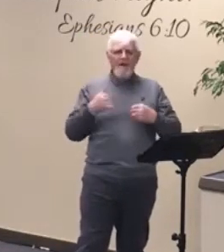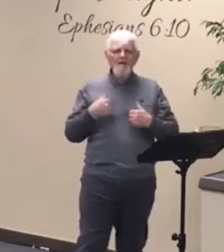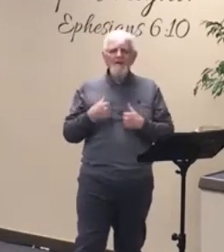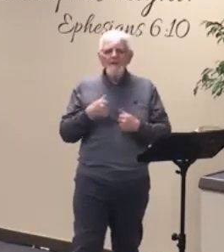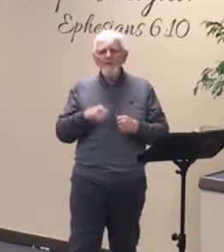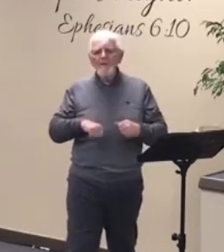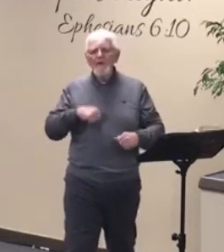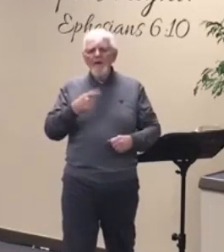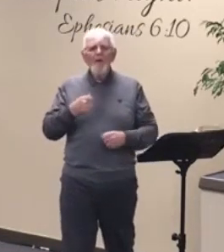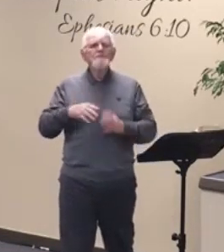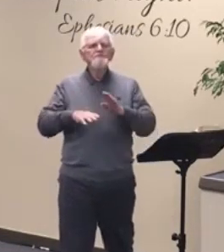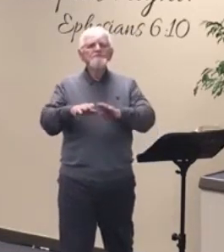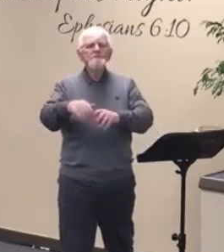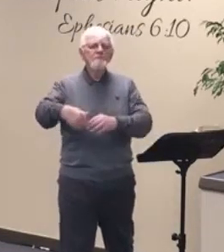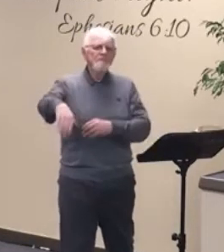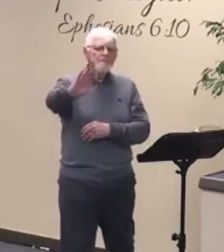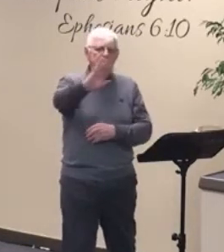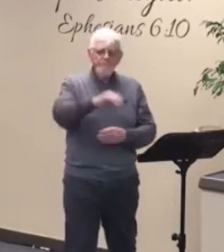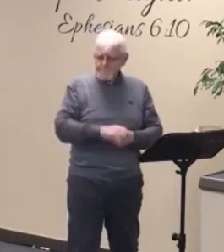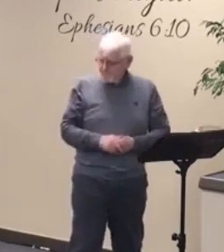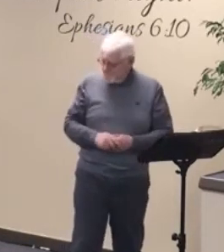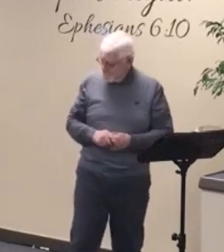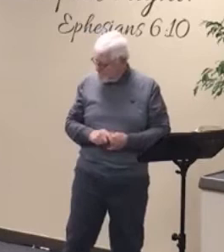I'll just go forward.